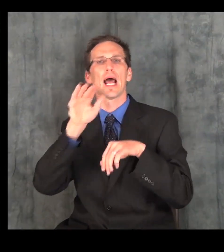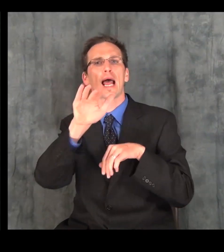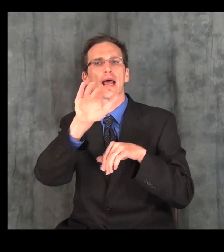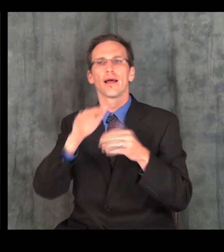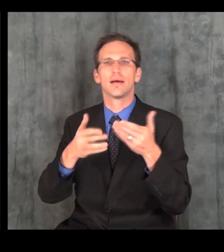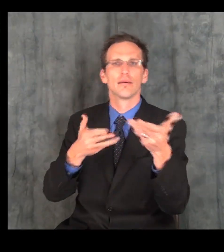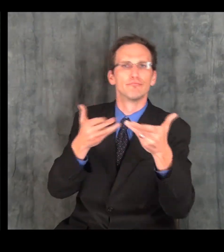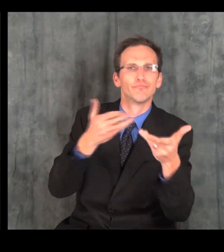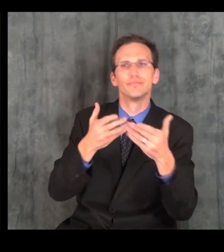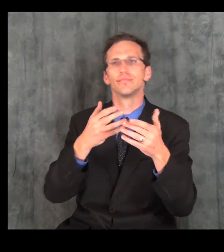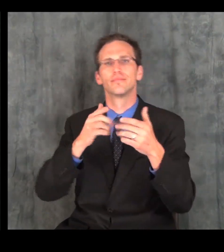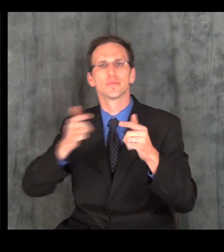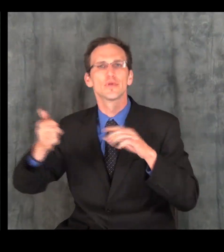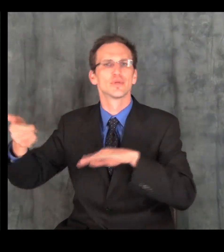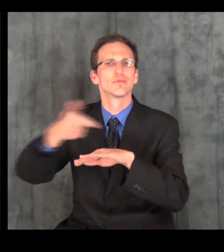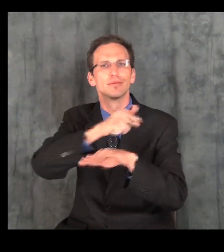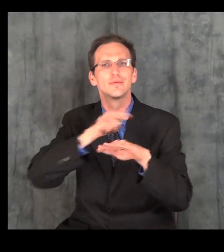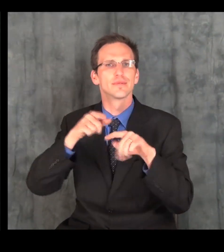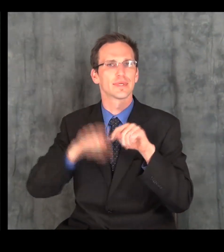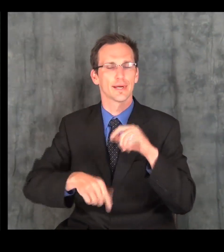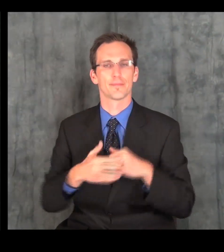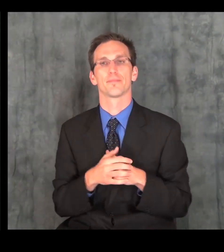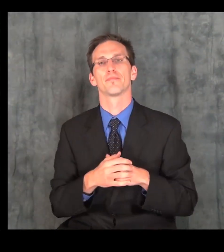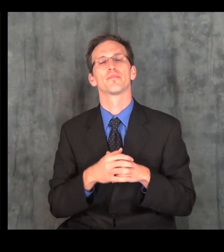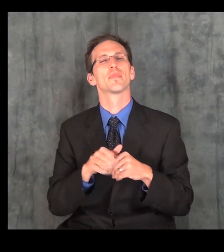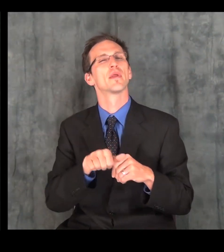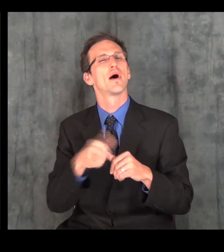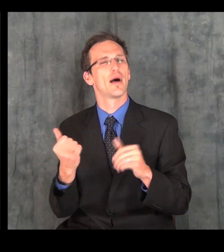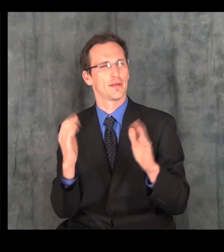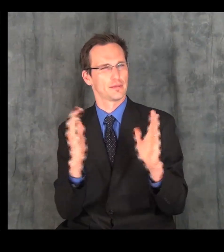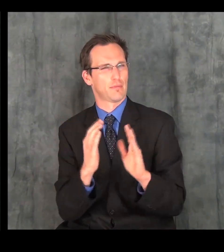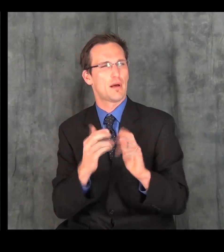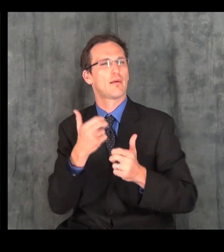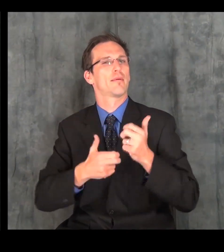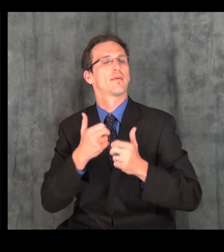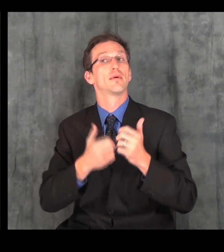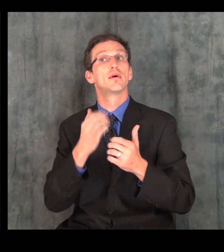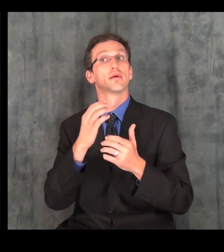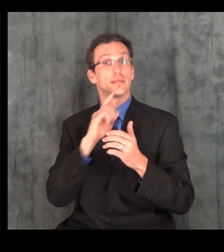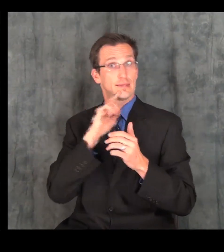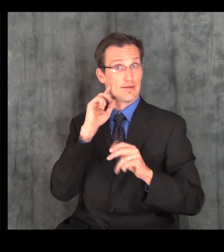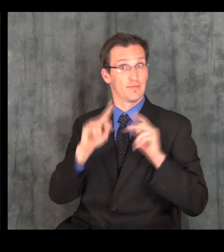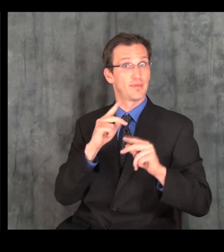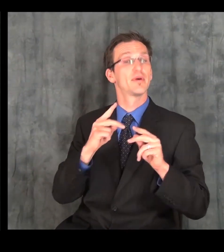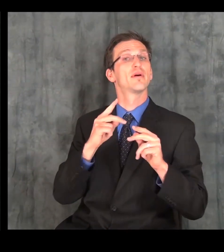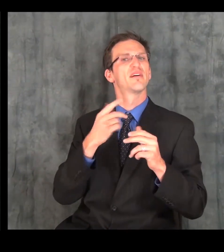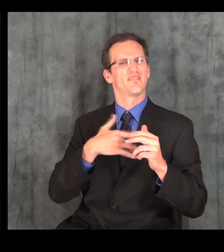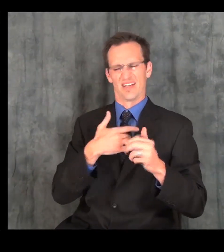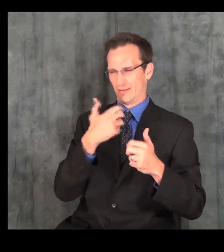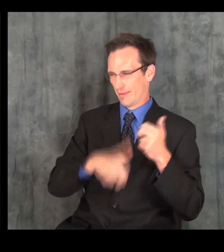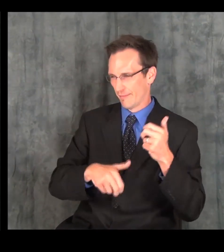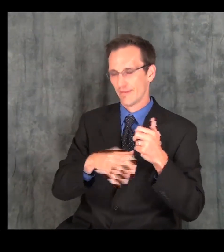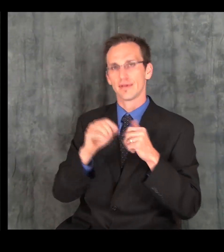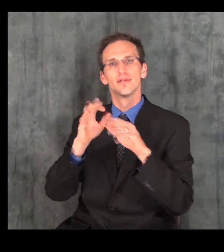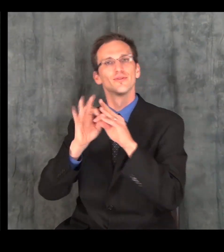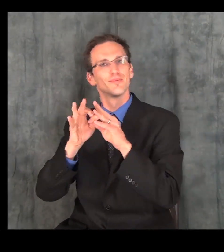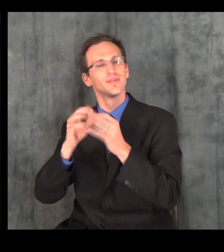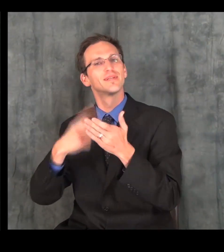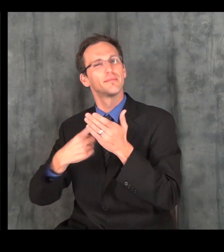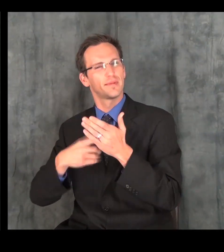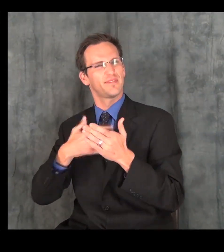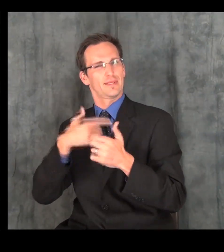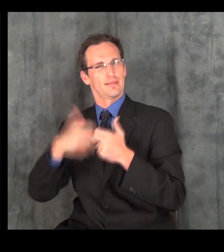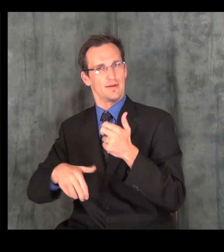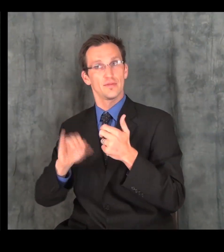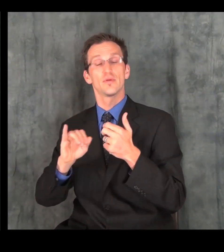The other small thing as well was that the deaf people found it hard, and also the interpreters did, around turn taking. When a question was